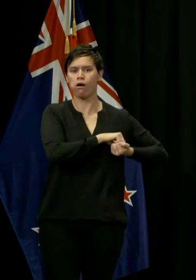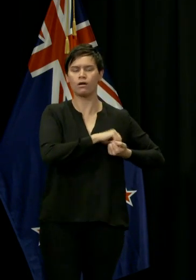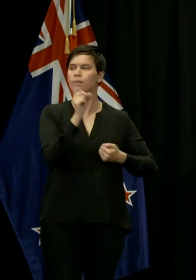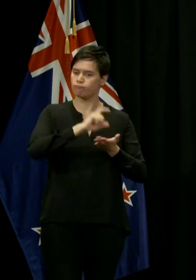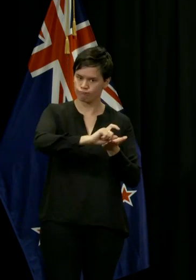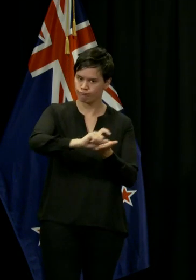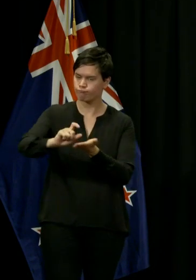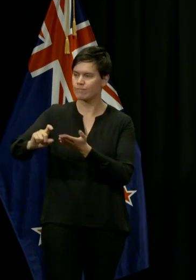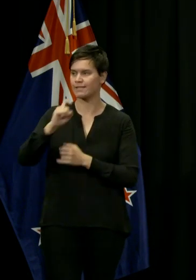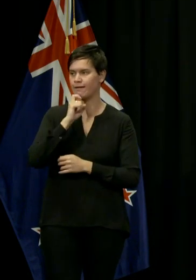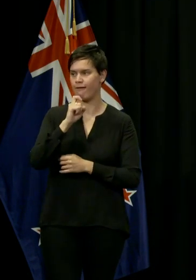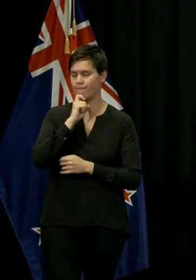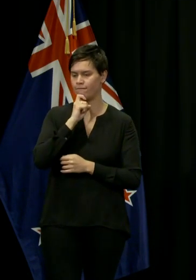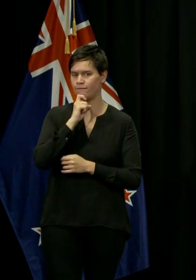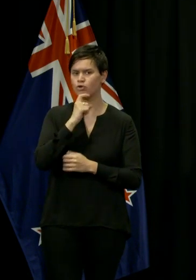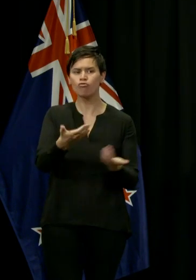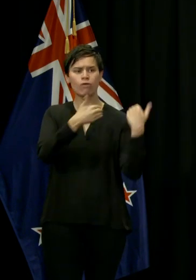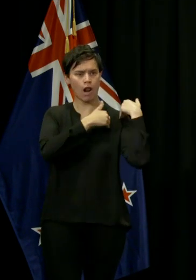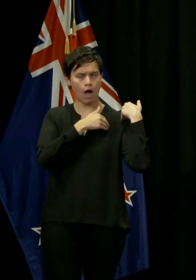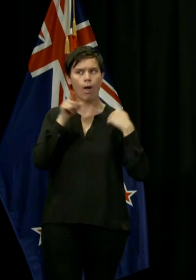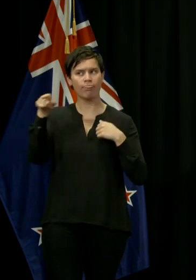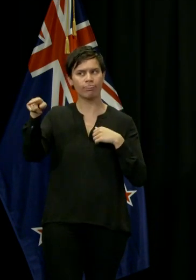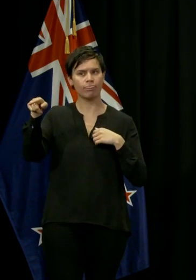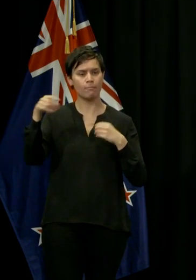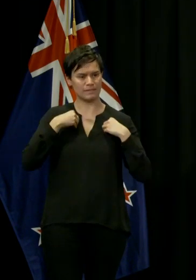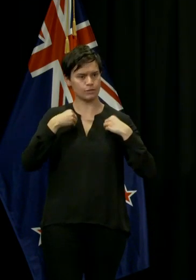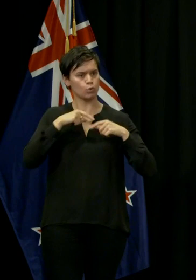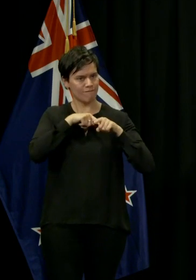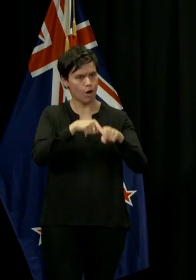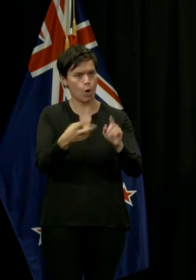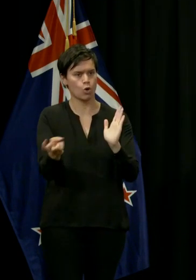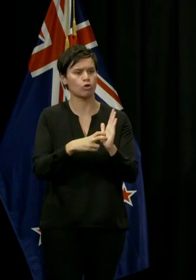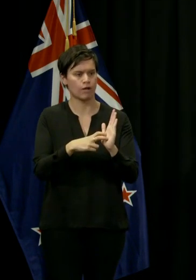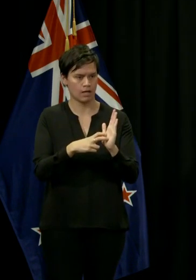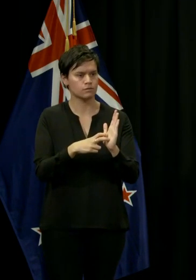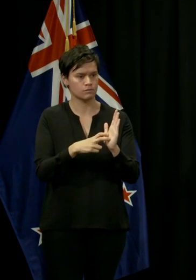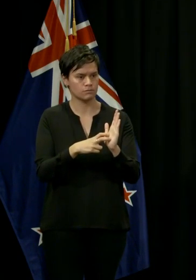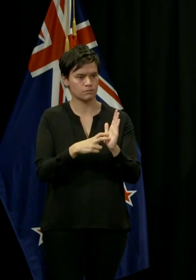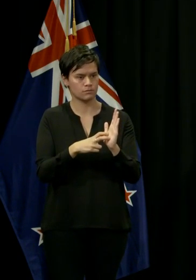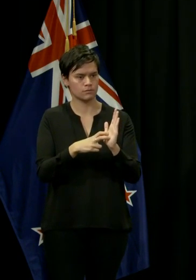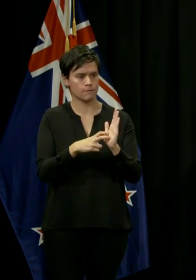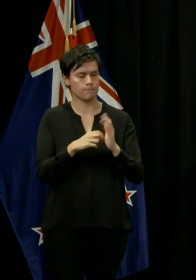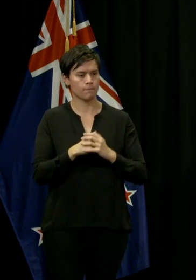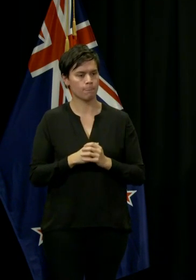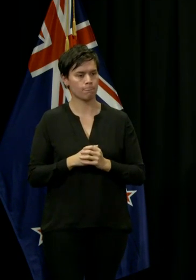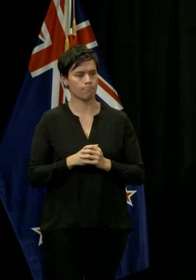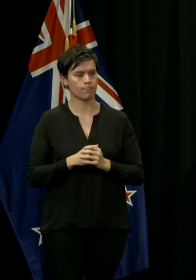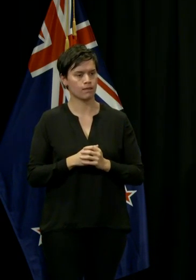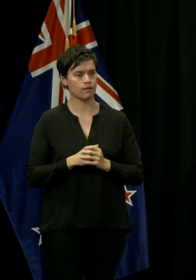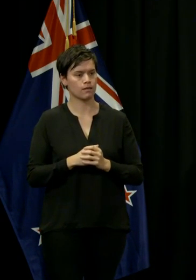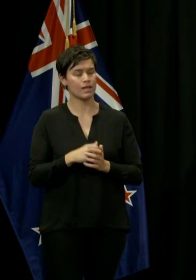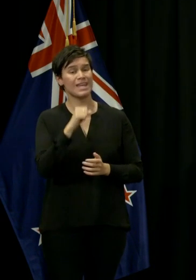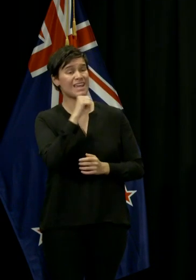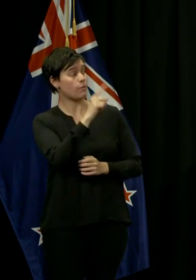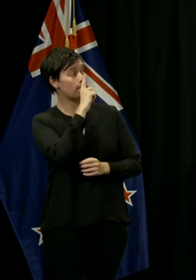So we are relying on that declaration. That's what's enabled us to get money out the door so quickly. Sorry, if people are